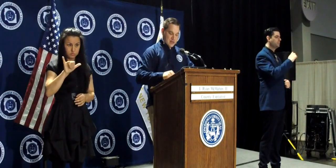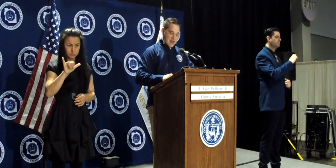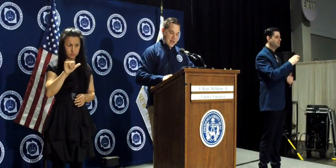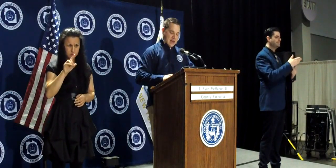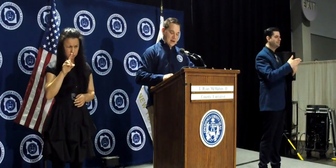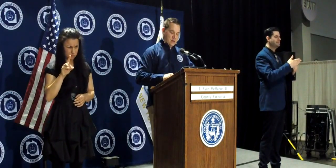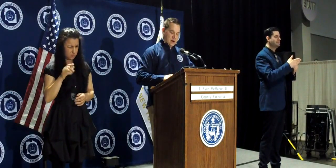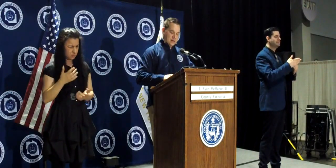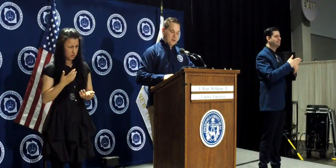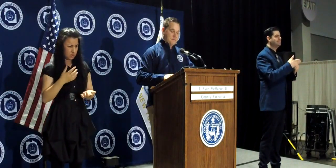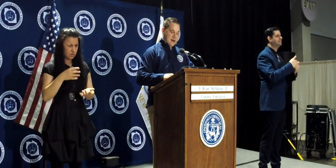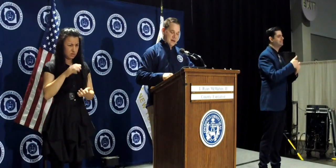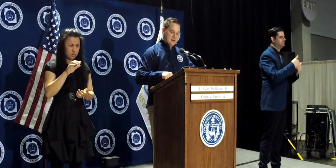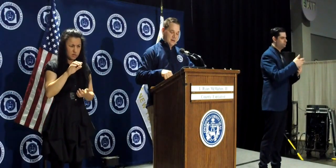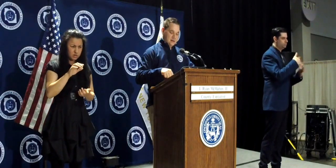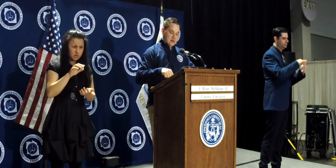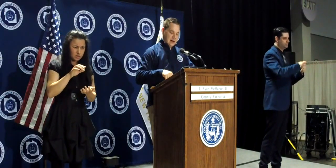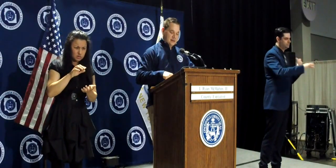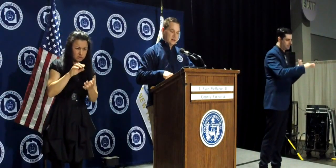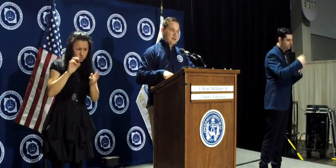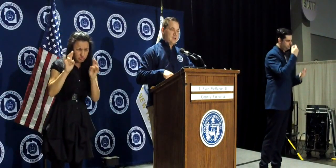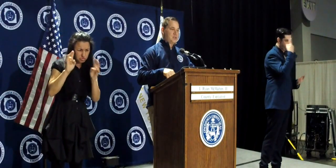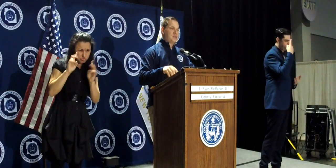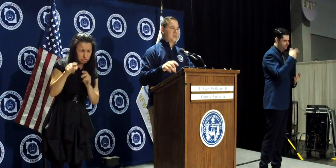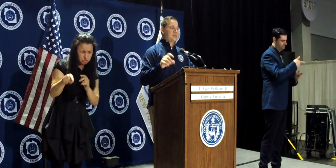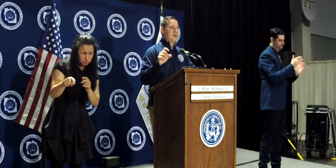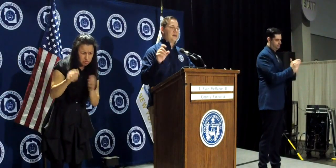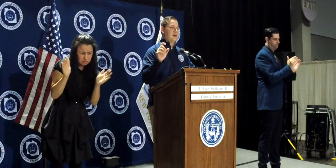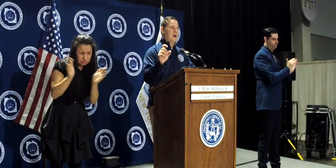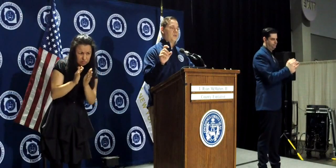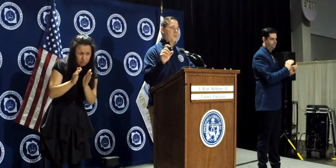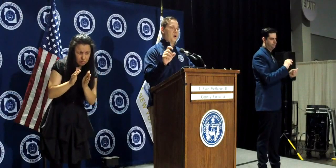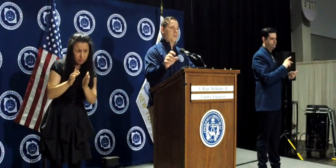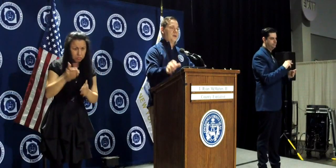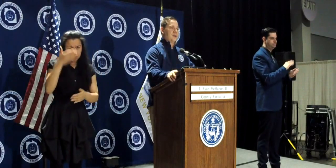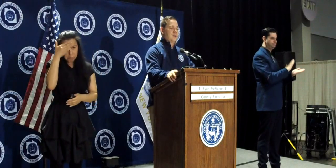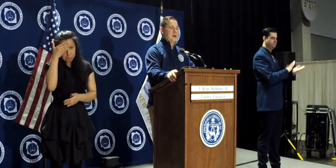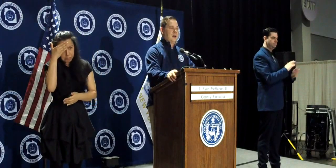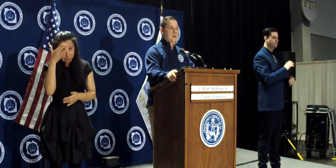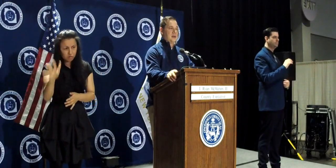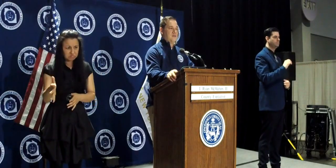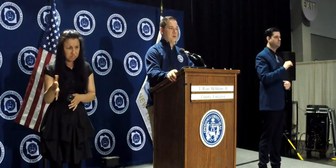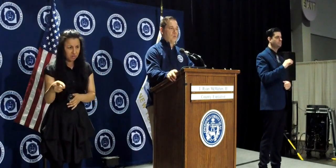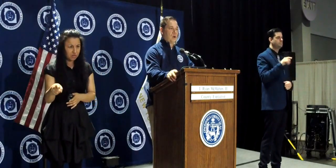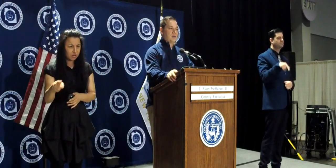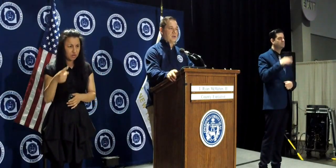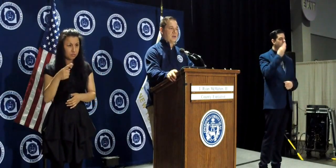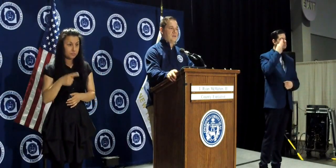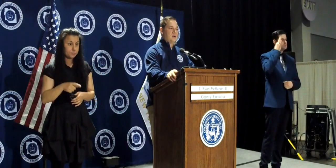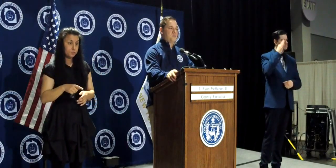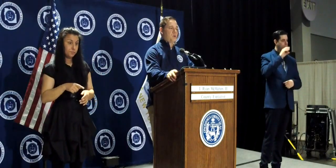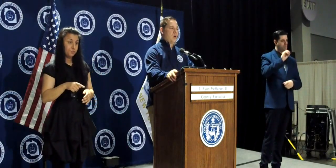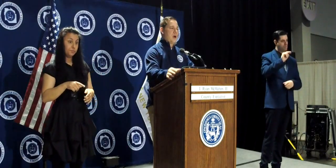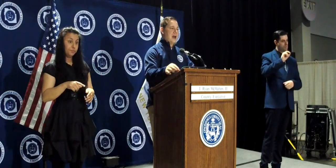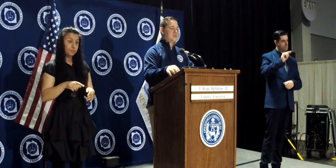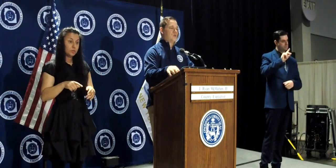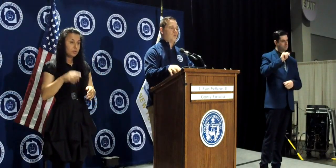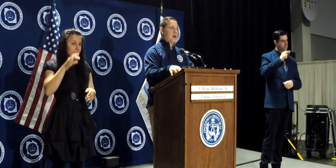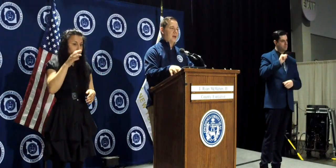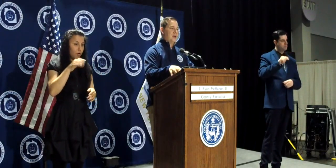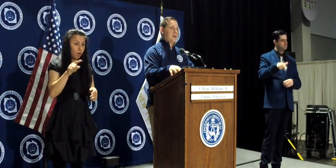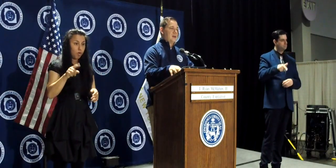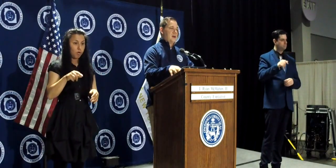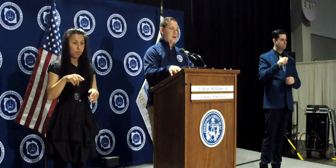communities, and I want to commend the Onondaga Nation and our health department. They have been working in a very